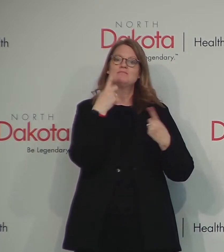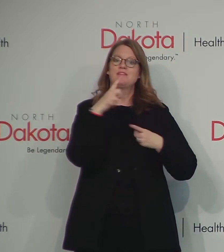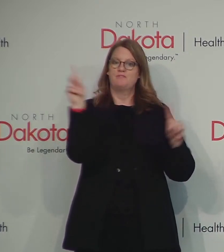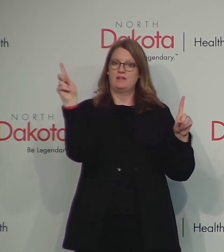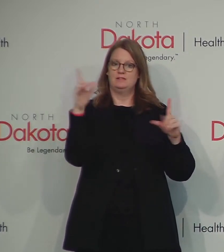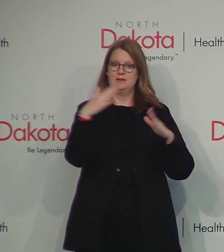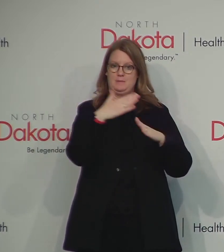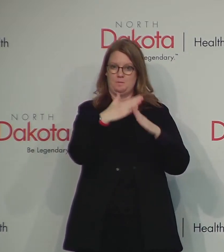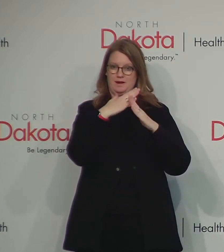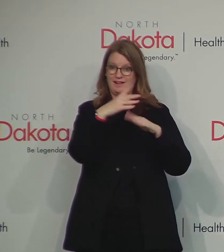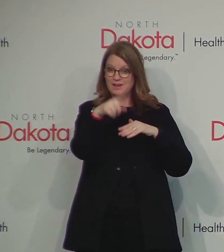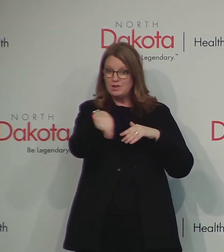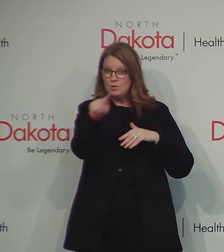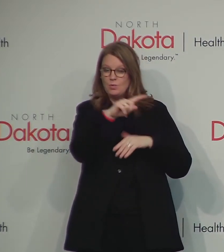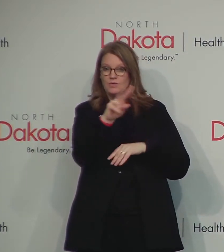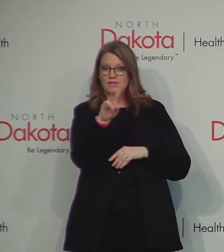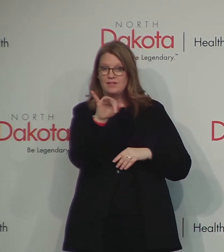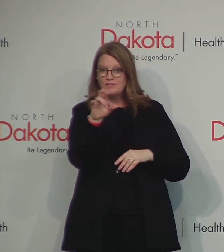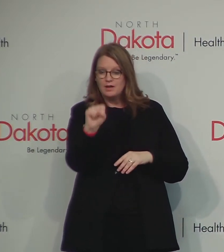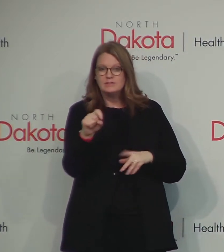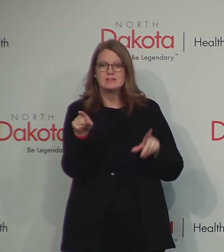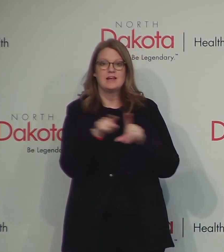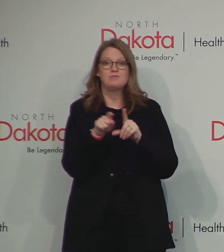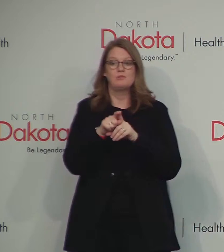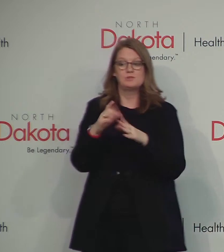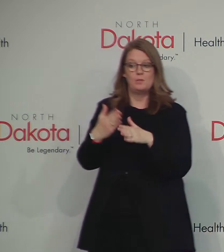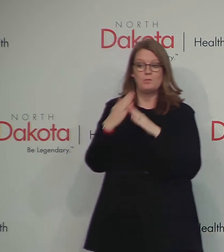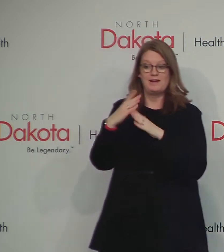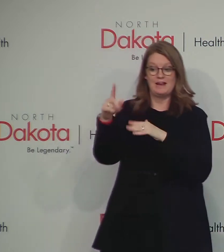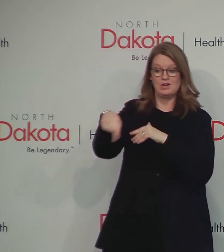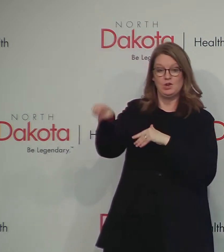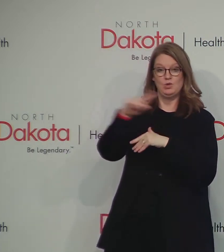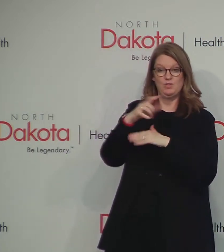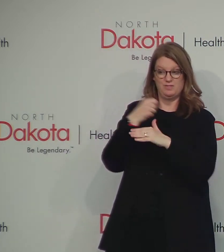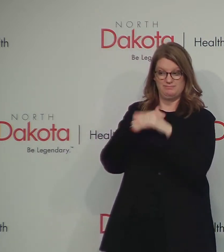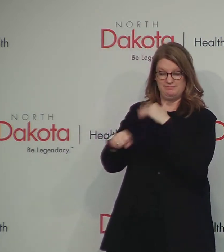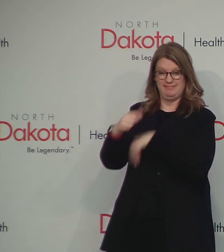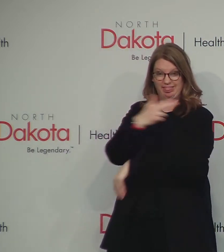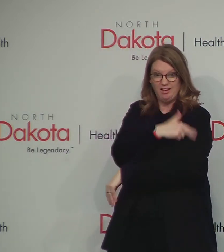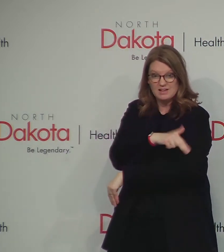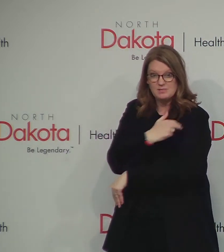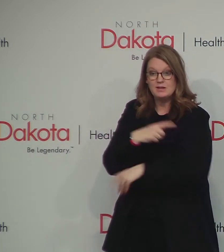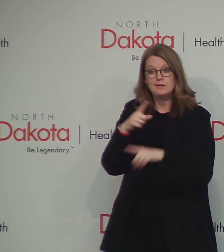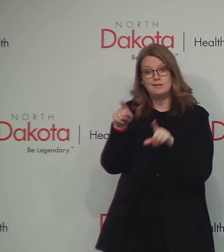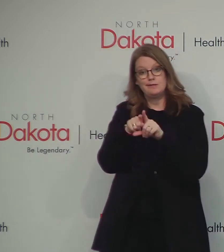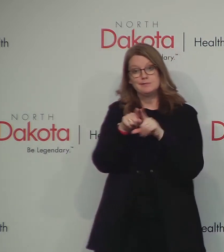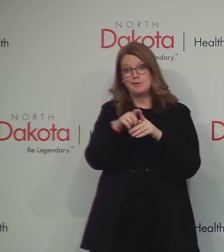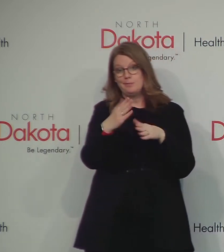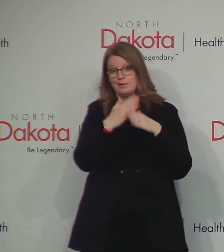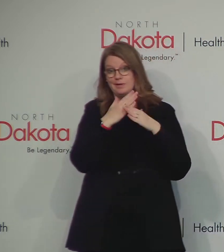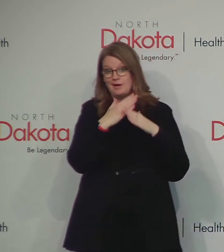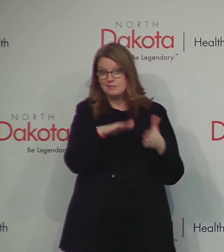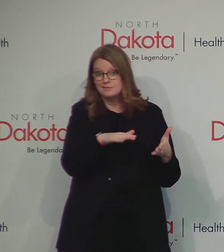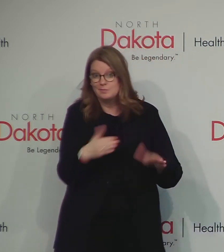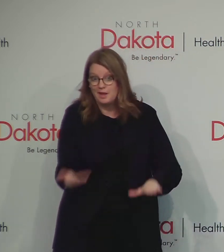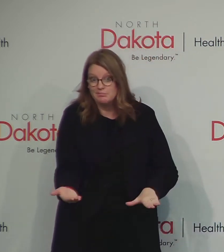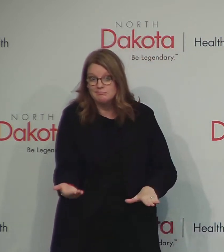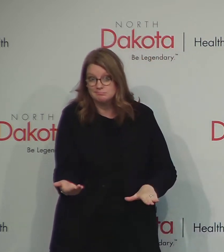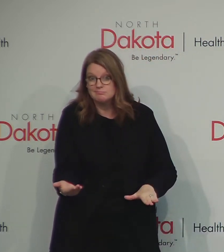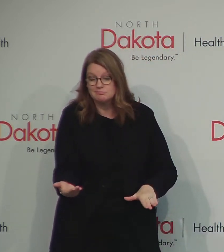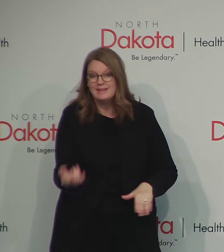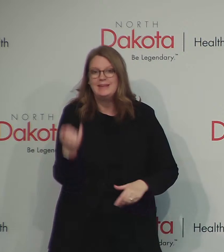you from the virus and protecting you from ending up in the hospital and protecting you from death. But I think the thing is you're